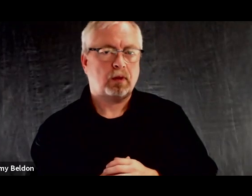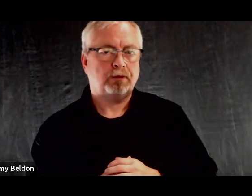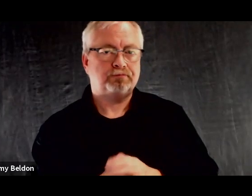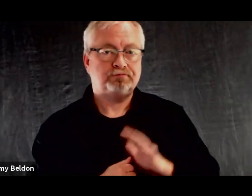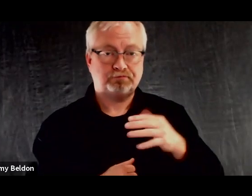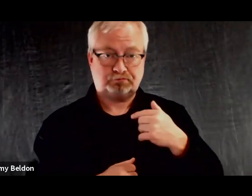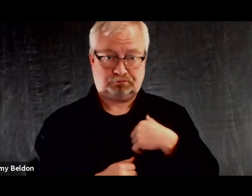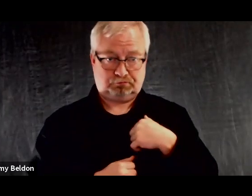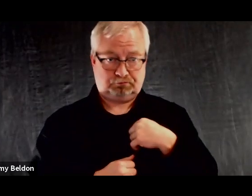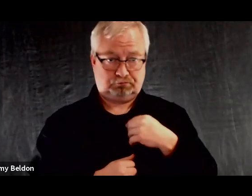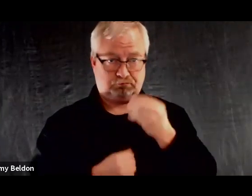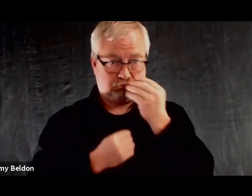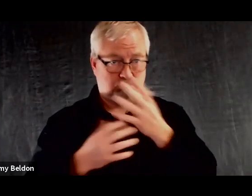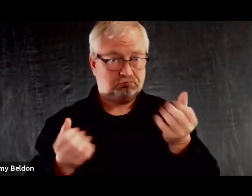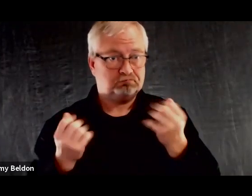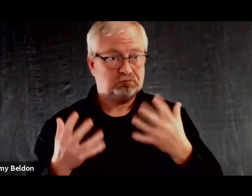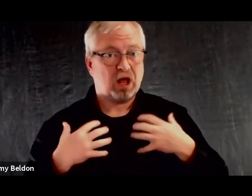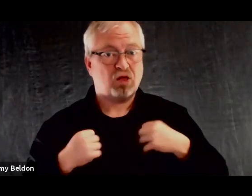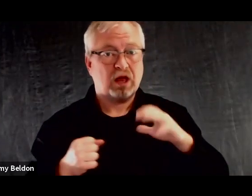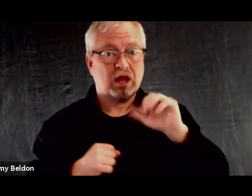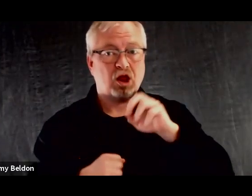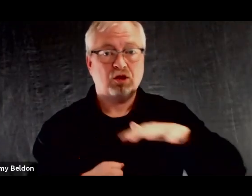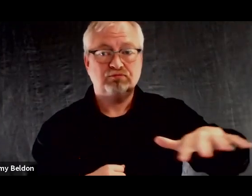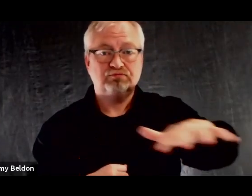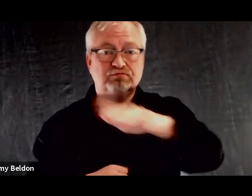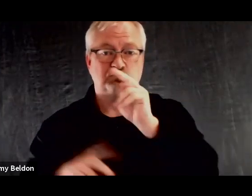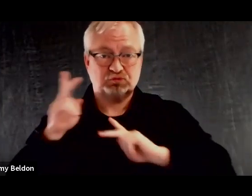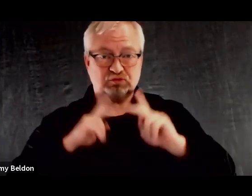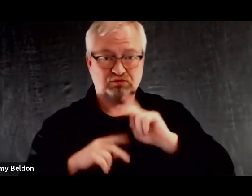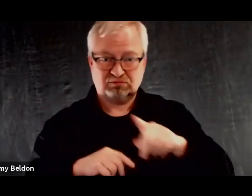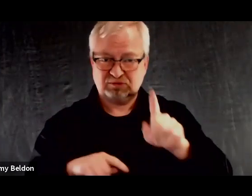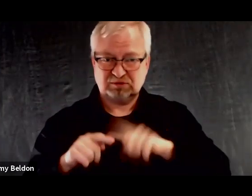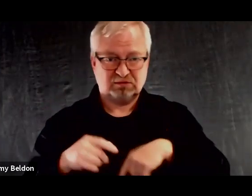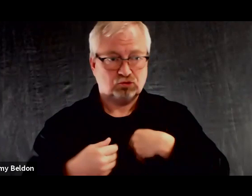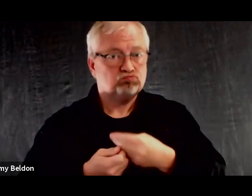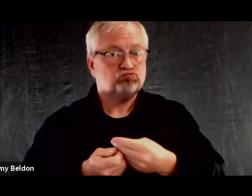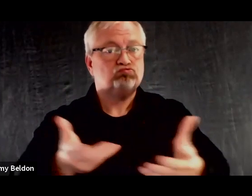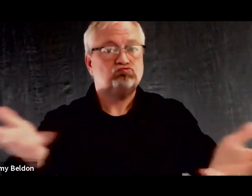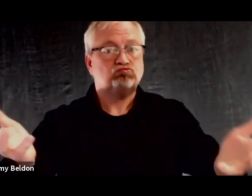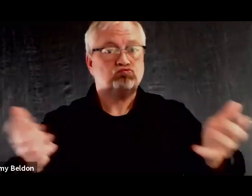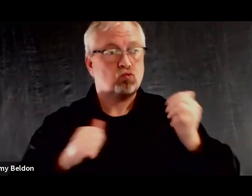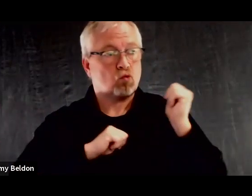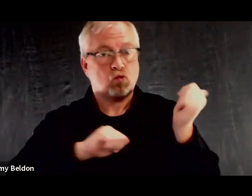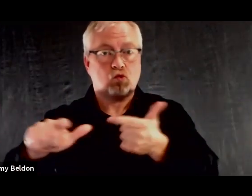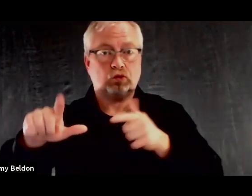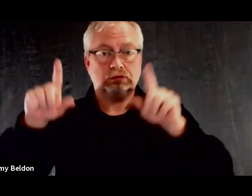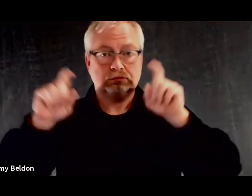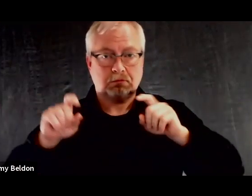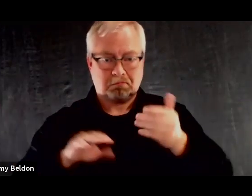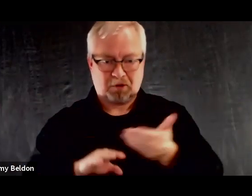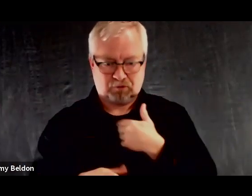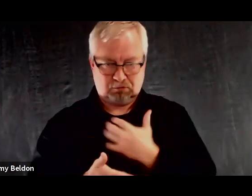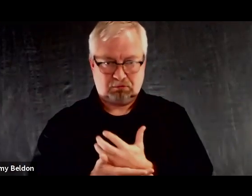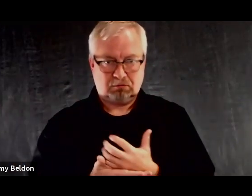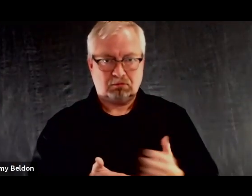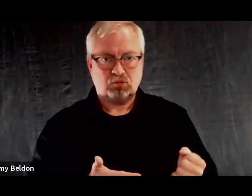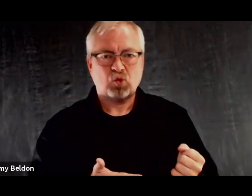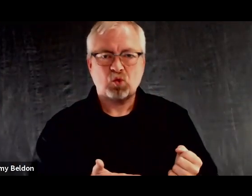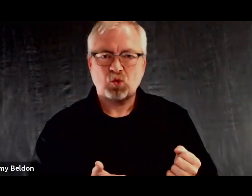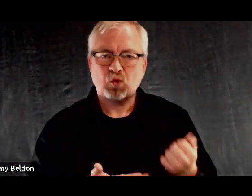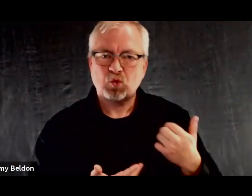able to get all the way down the list. And so before we talk about expanding, we'd like to know that we have been able